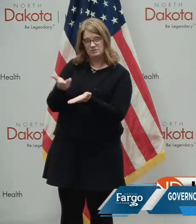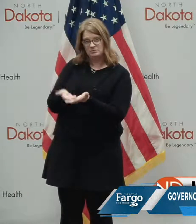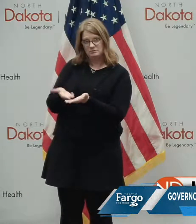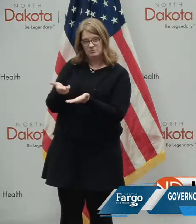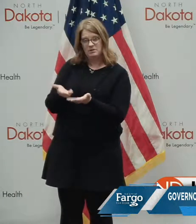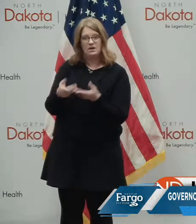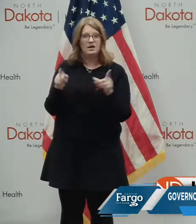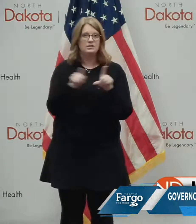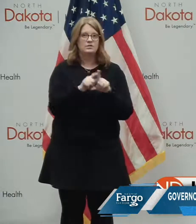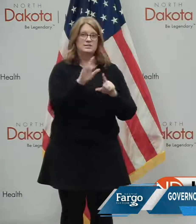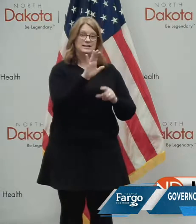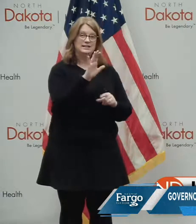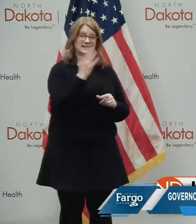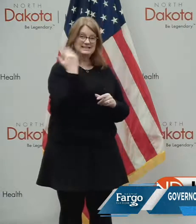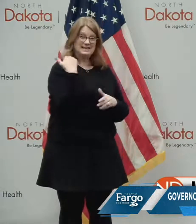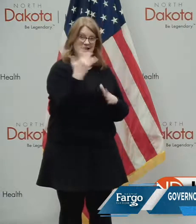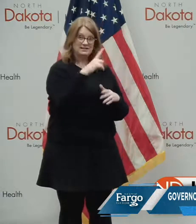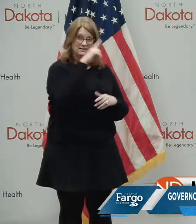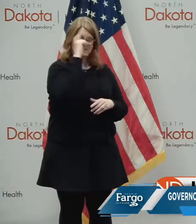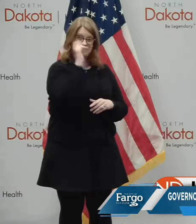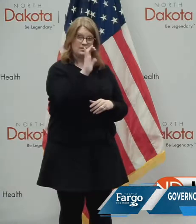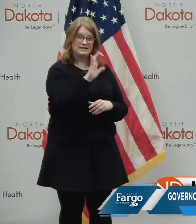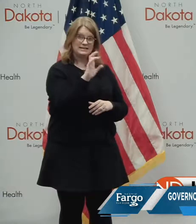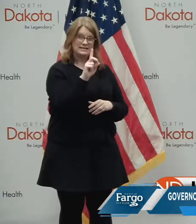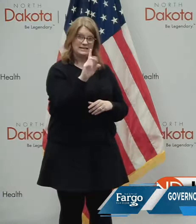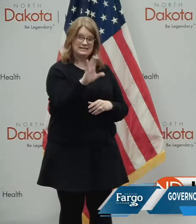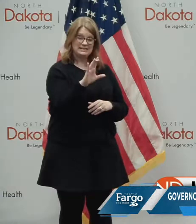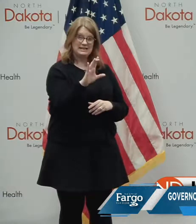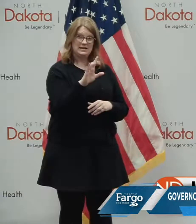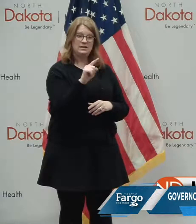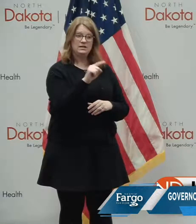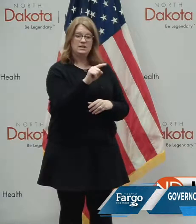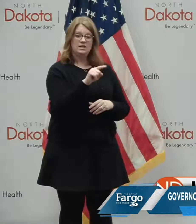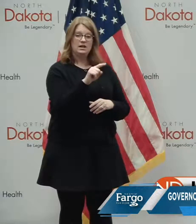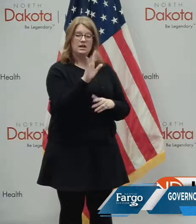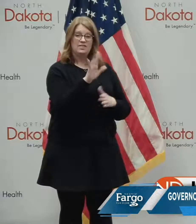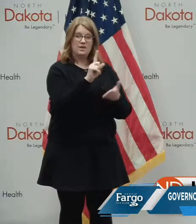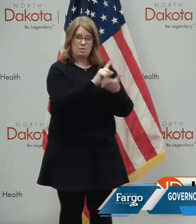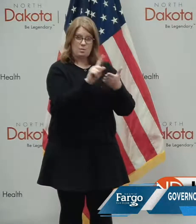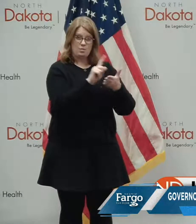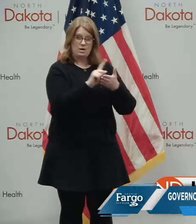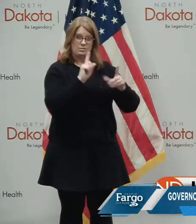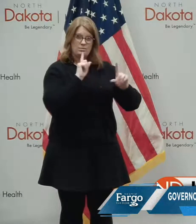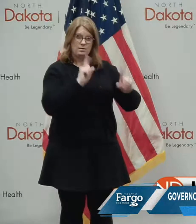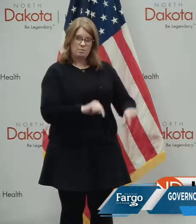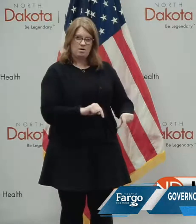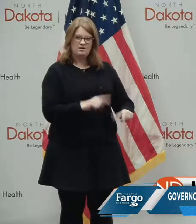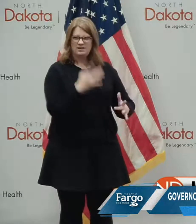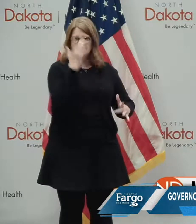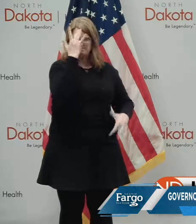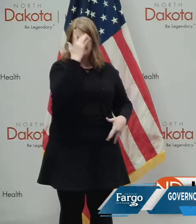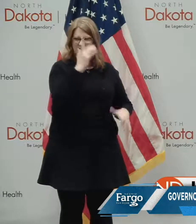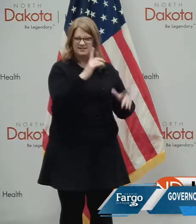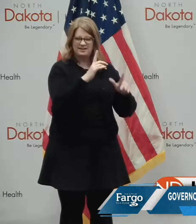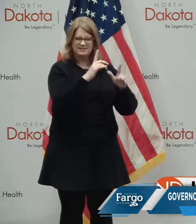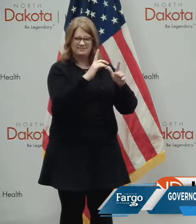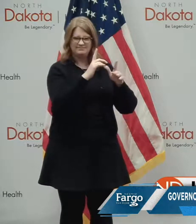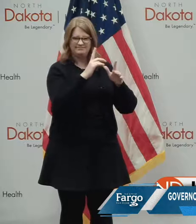CDC this last summer released in their Morbidity and Mortality Weekly Report a case study